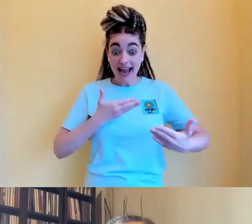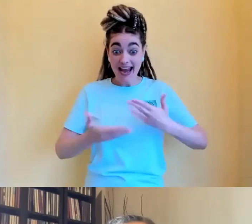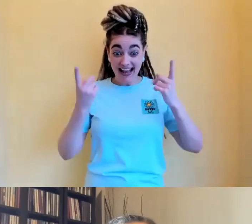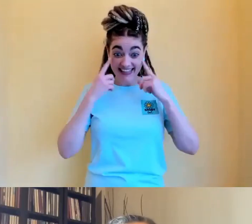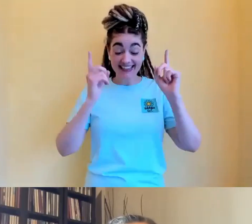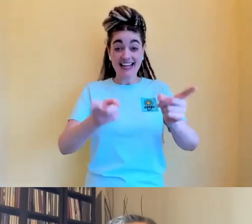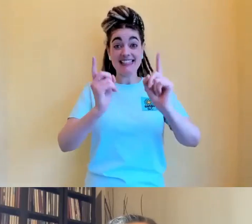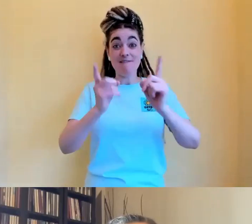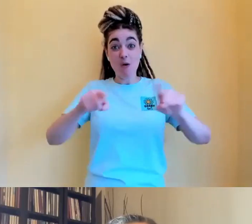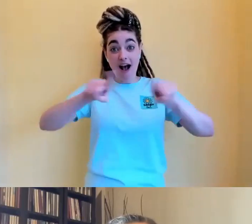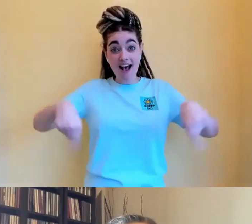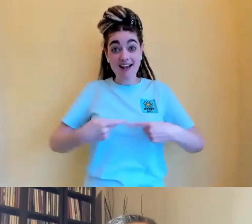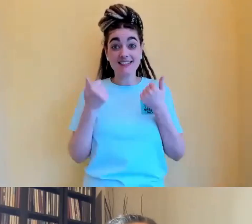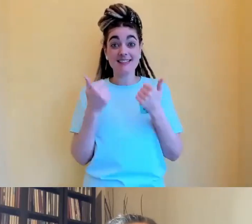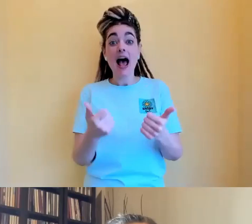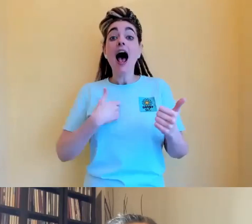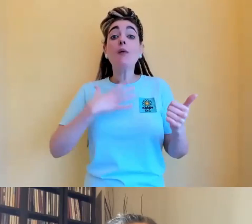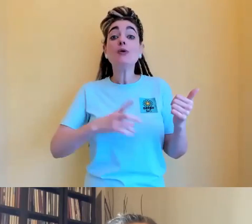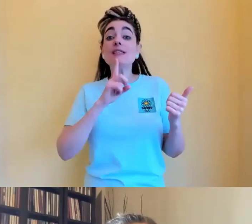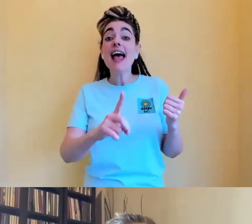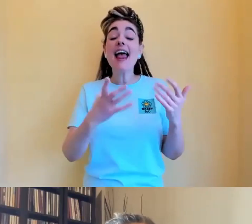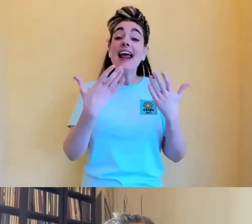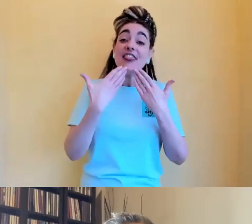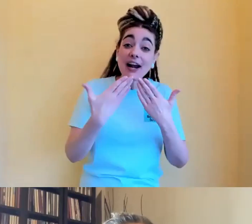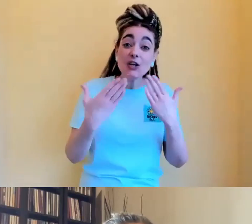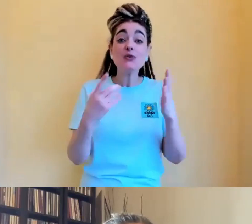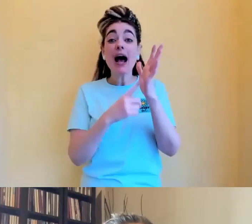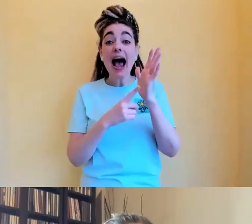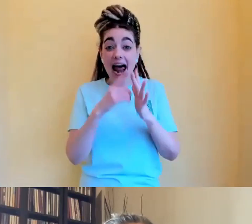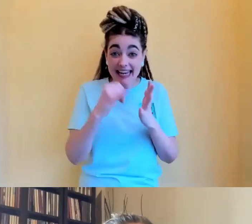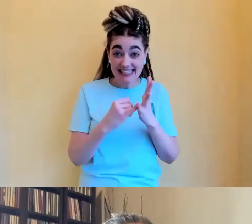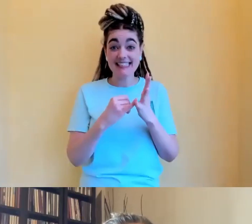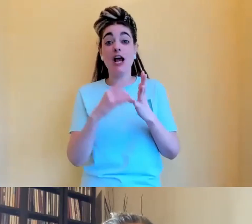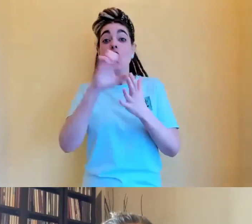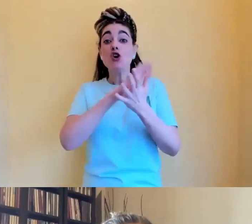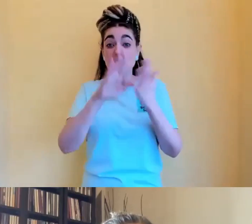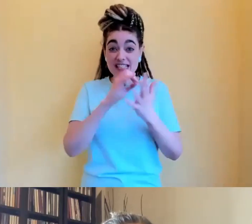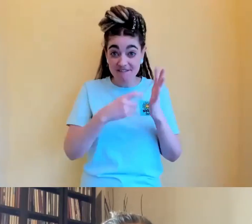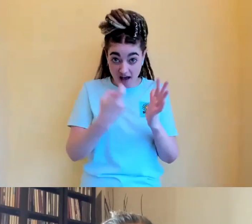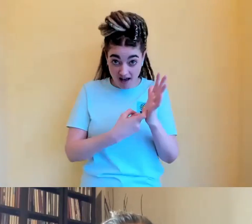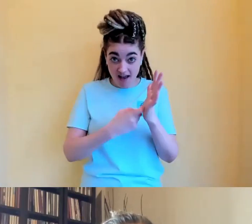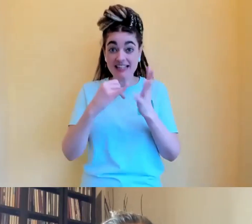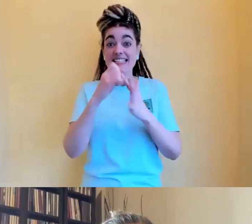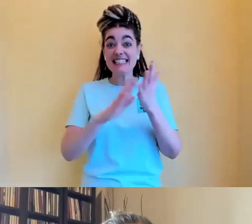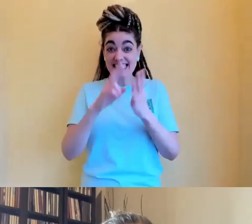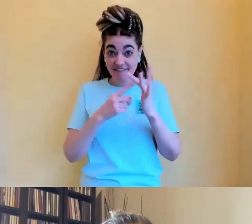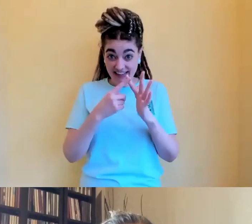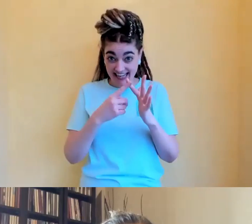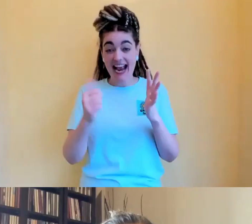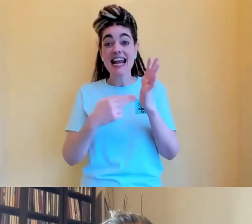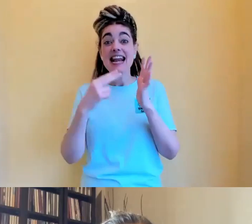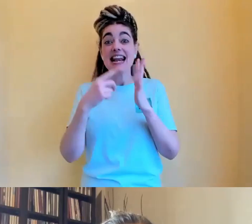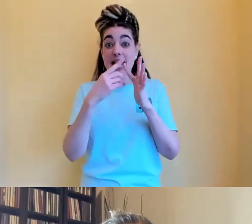it for us. I'd like to say thank you to Ailís Ní Ríain, Christopher Samuel, Stephanie Ann Back, and Naomi